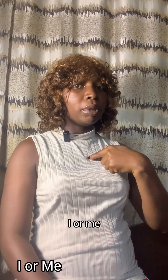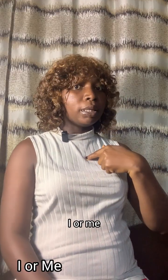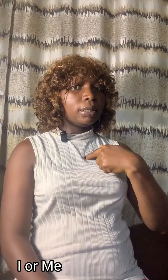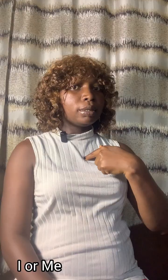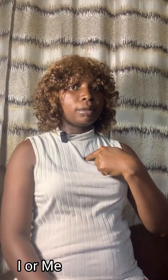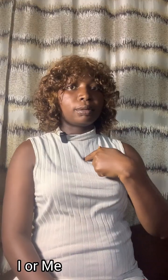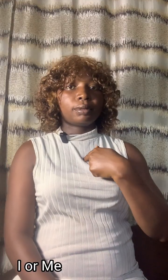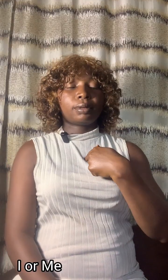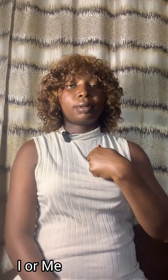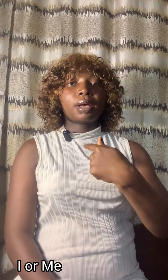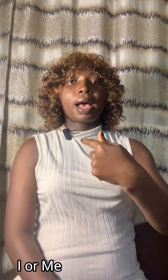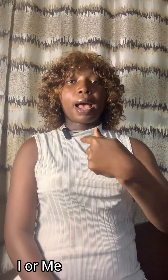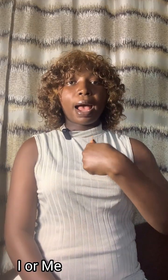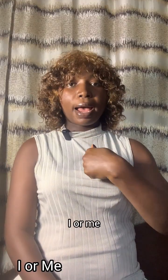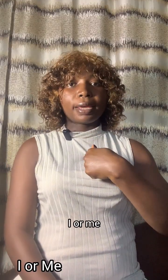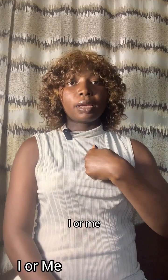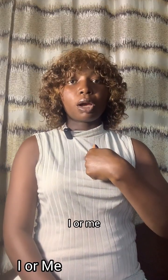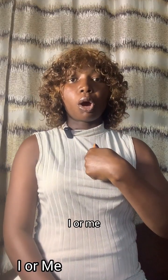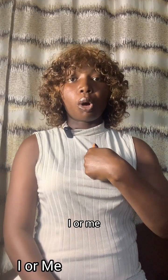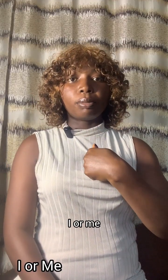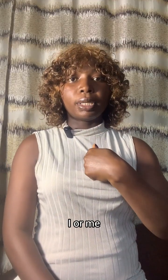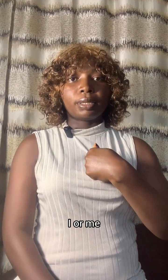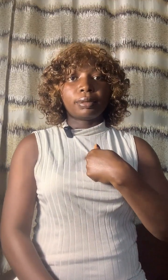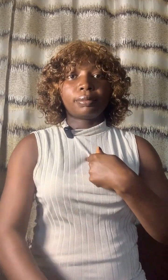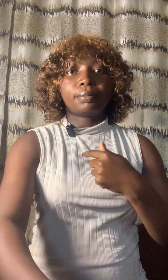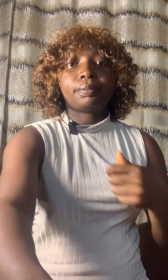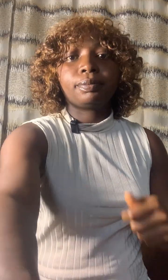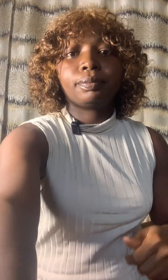me, I or me,